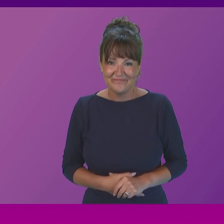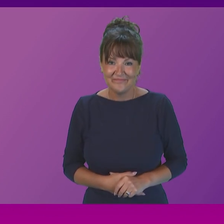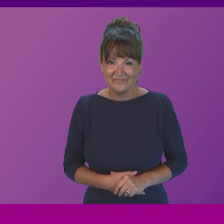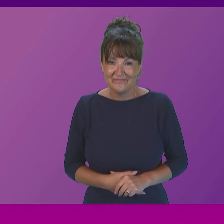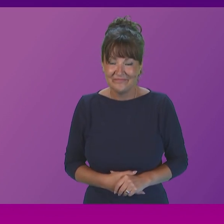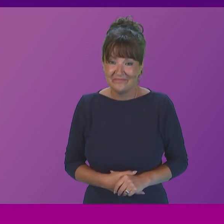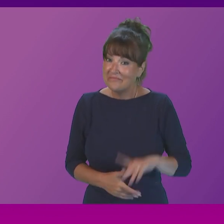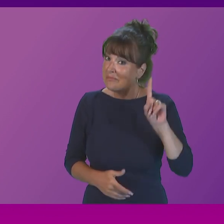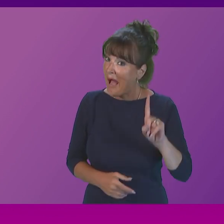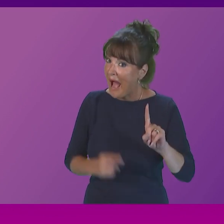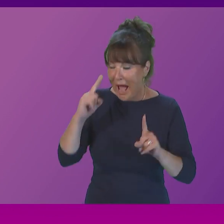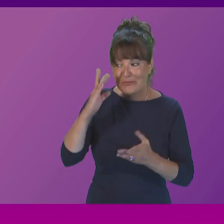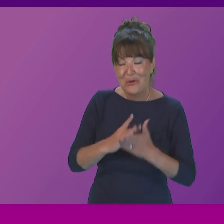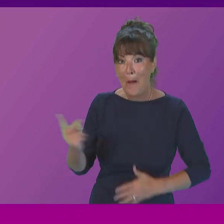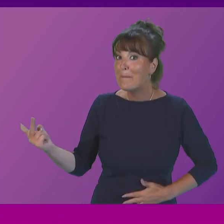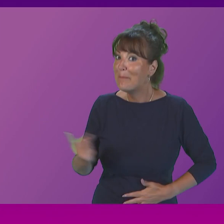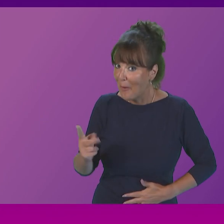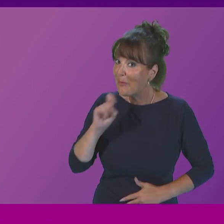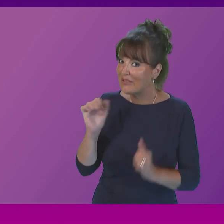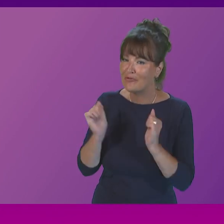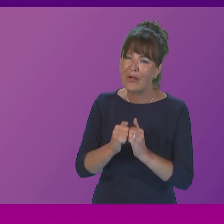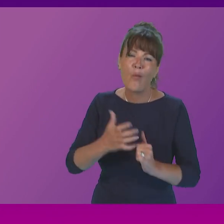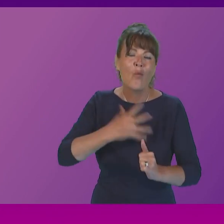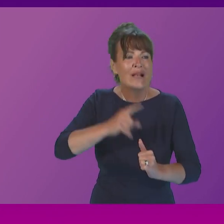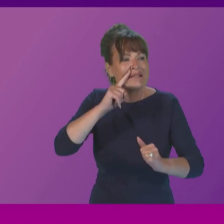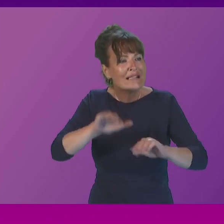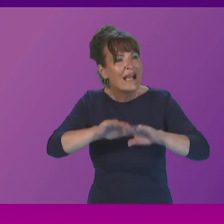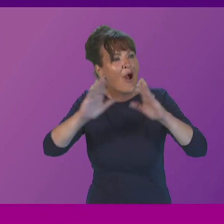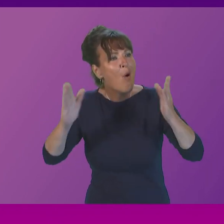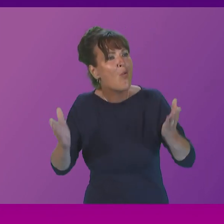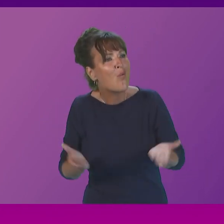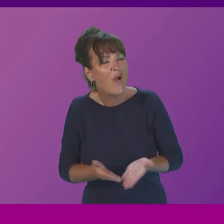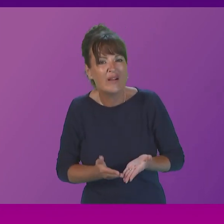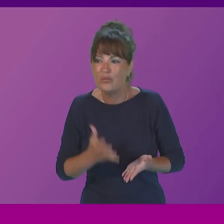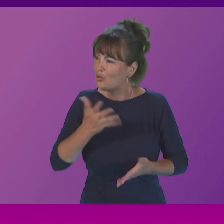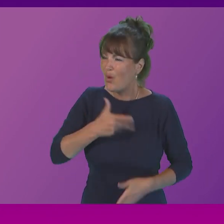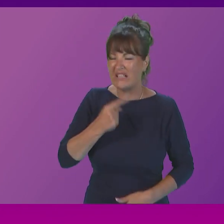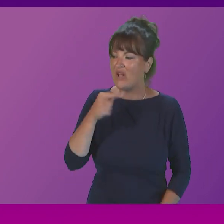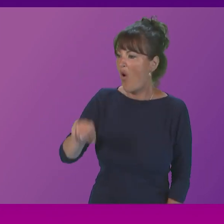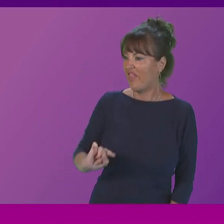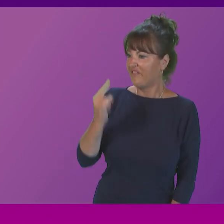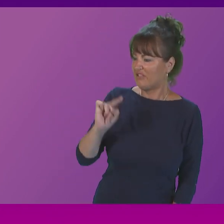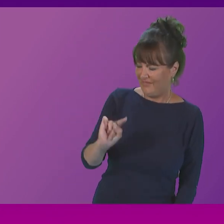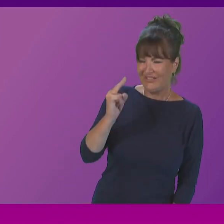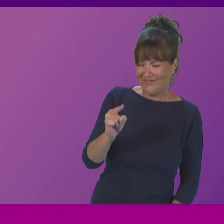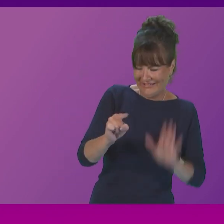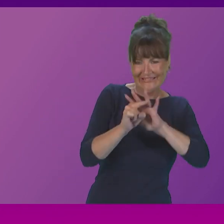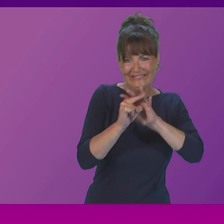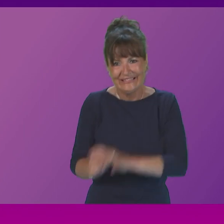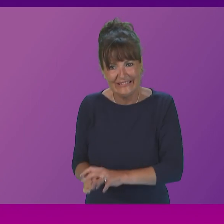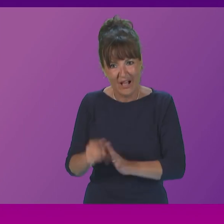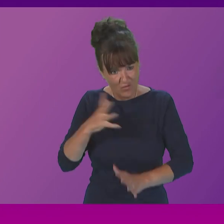But I'm sure they'll agree with me in that we'd like to see a world where we aren't still talking about firsts. We'd like to see a world where we